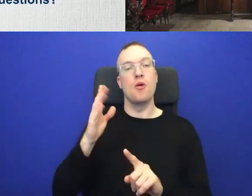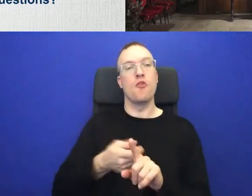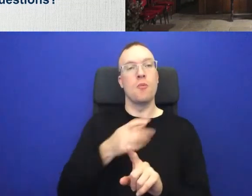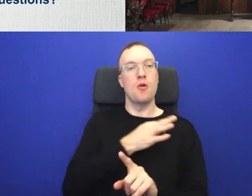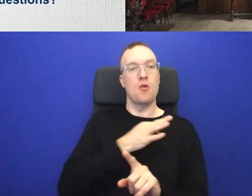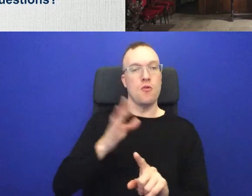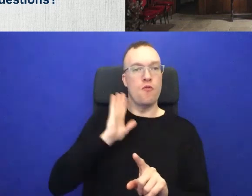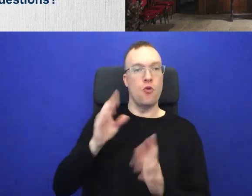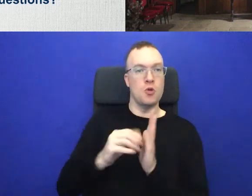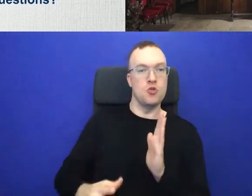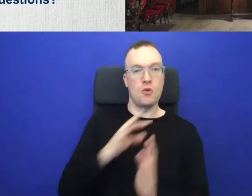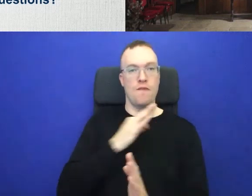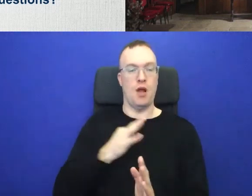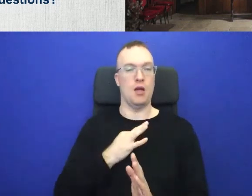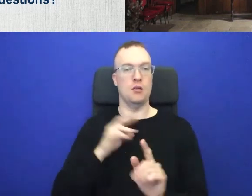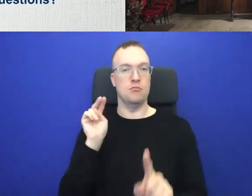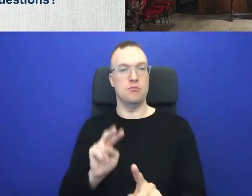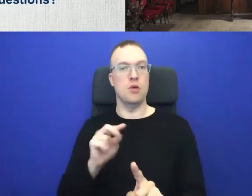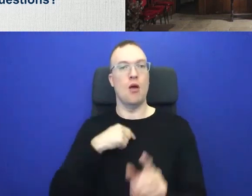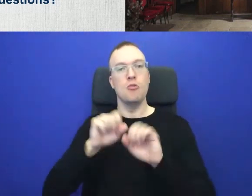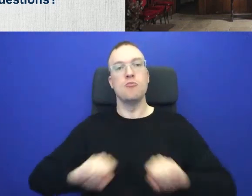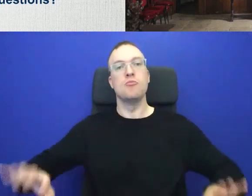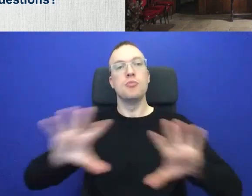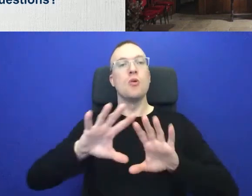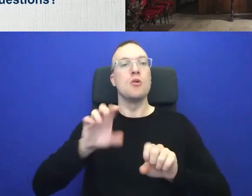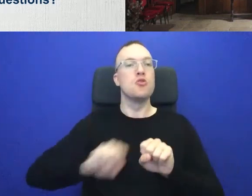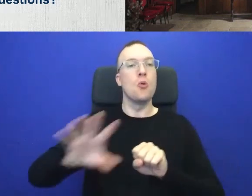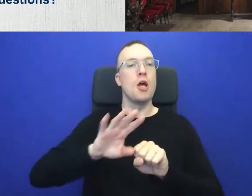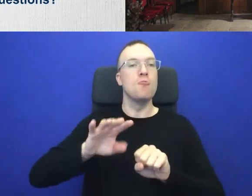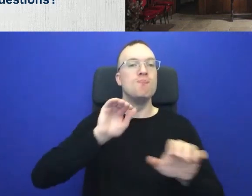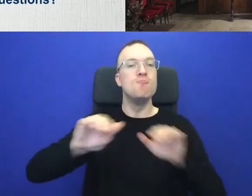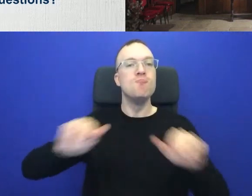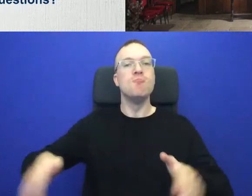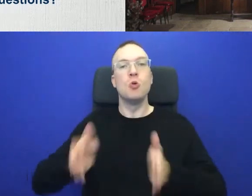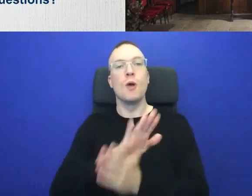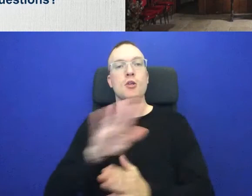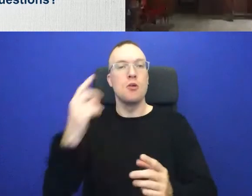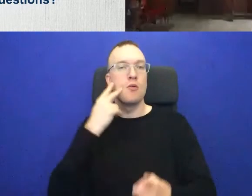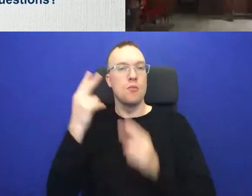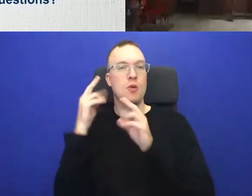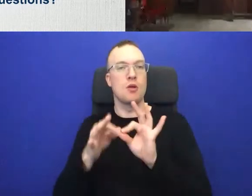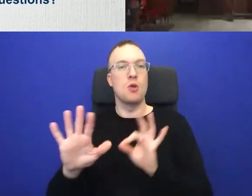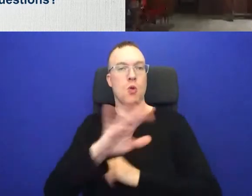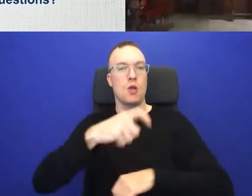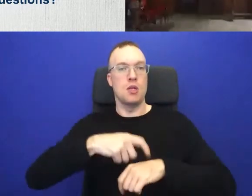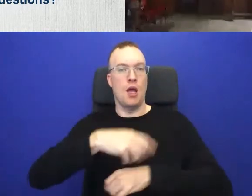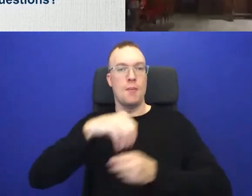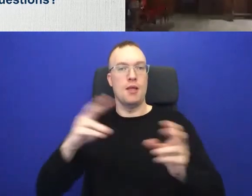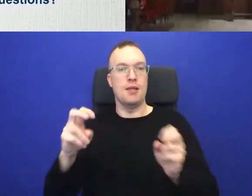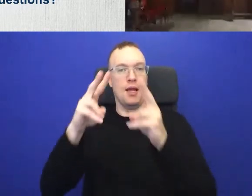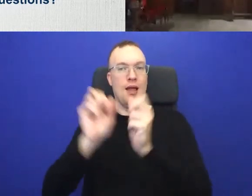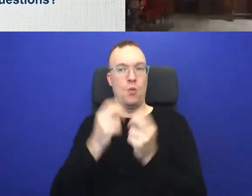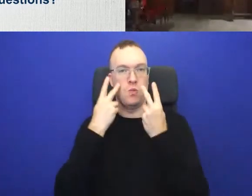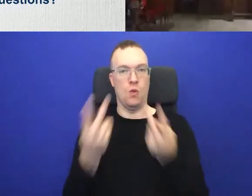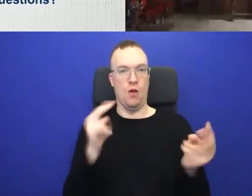So I will be putting a shout out on social media for people to give their memories about their time at the castle, how they perceived it,